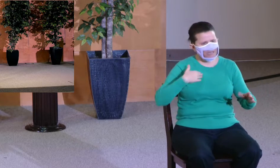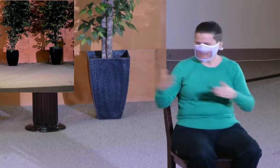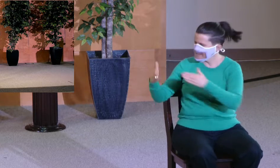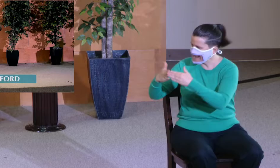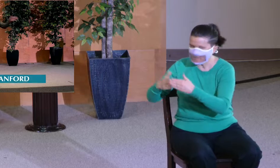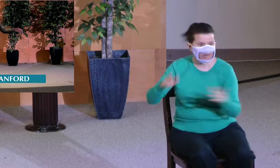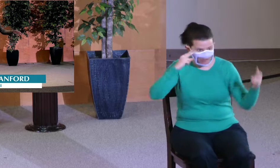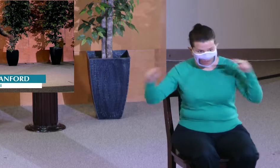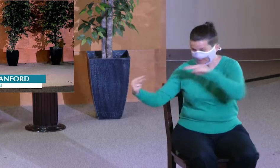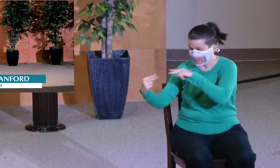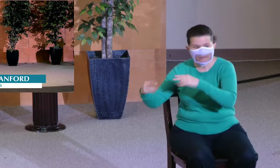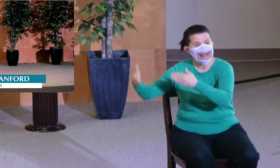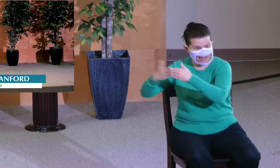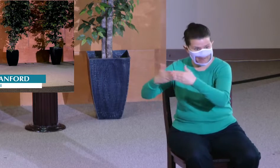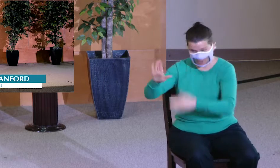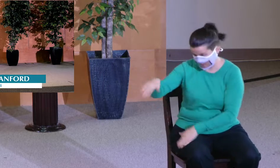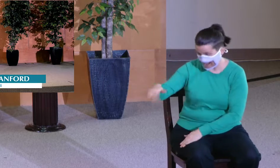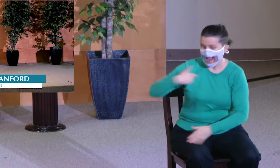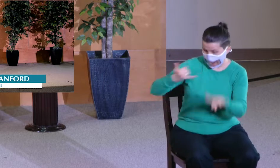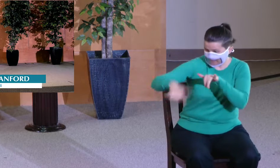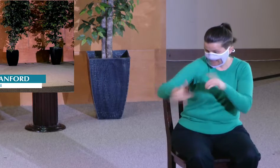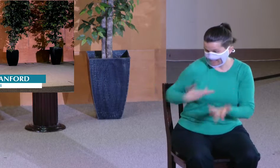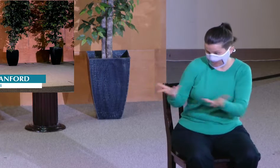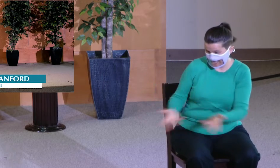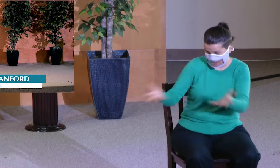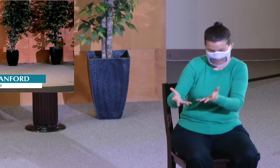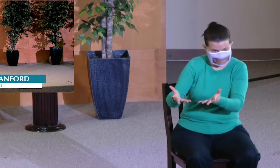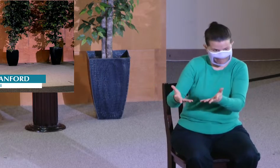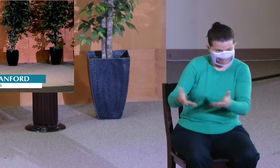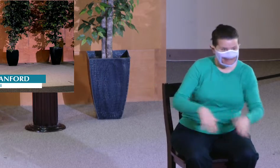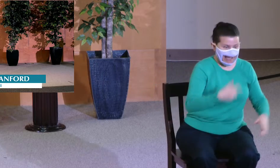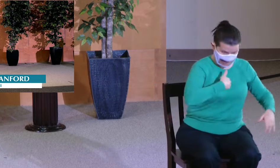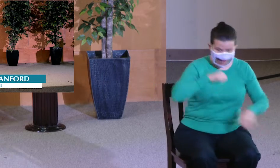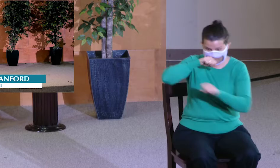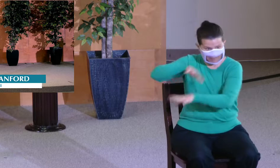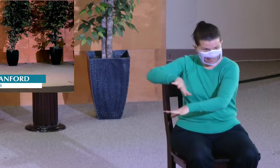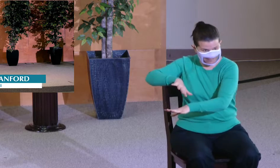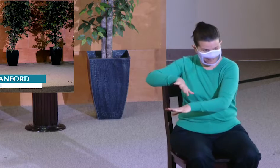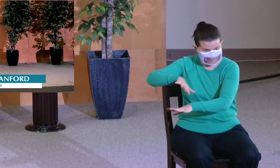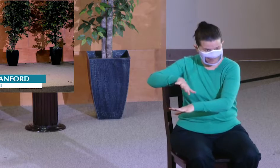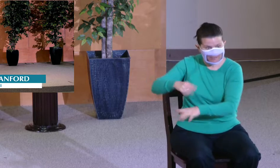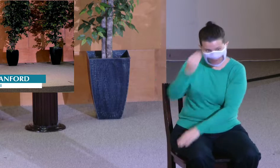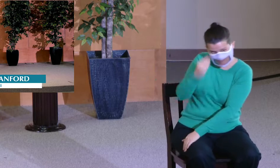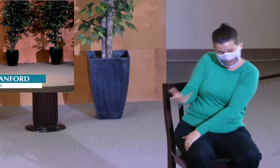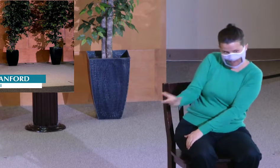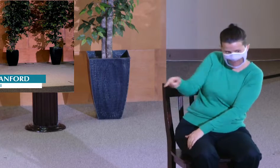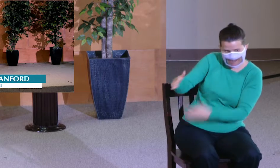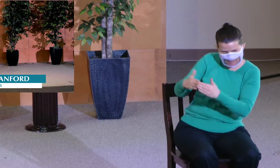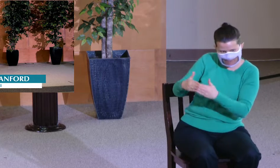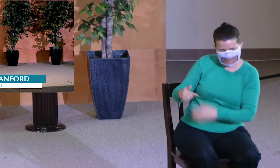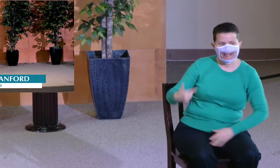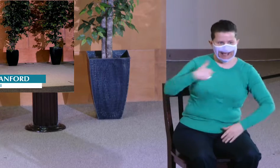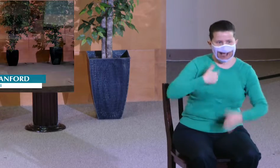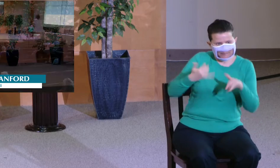neighbor, I'm still here, and I am blessed. And in that blessing, it is time for us